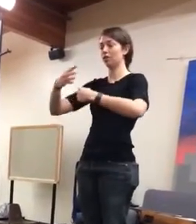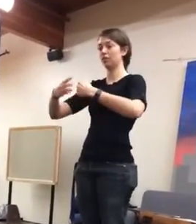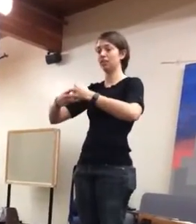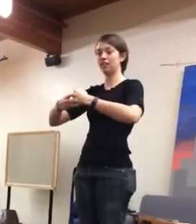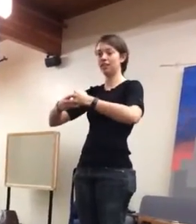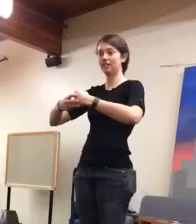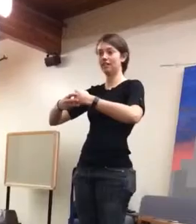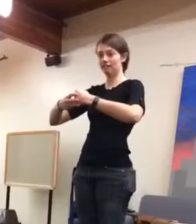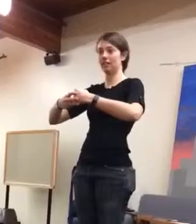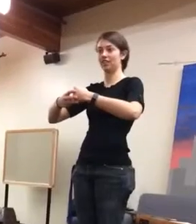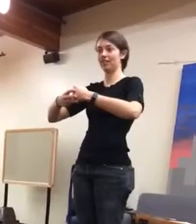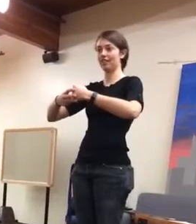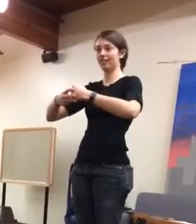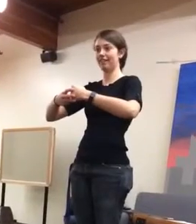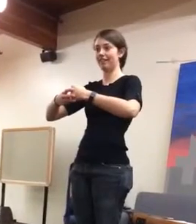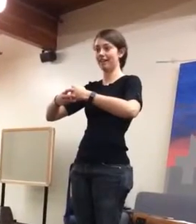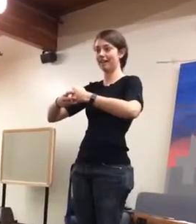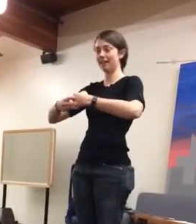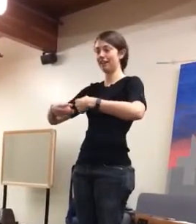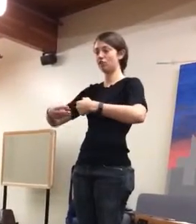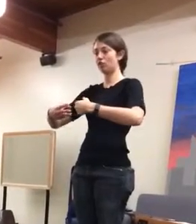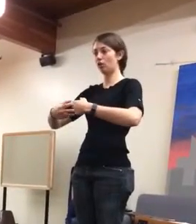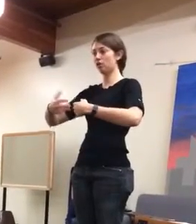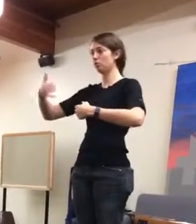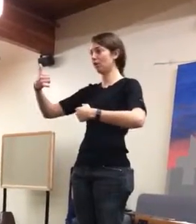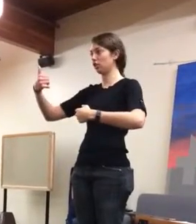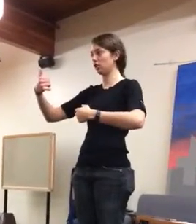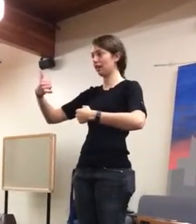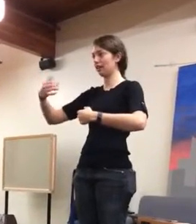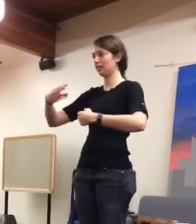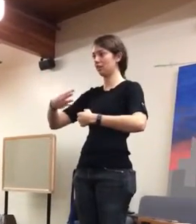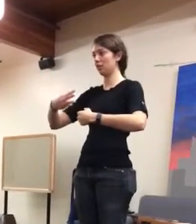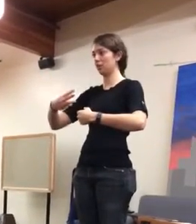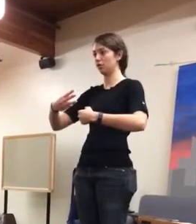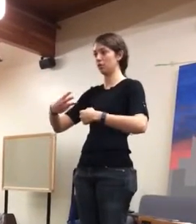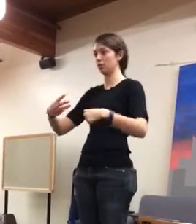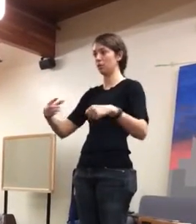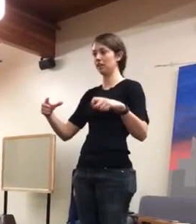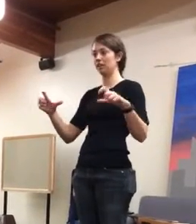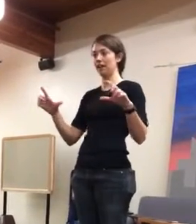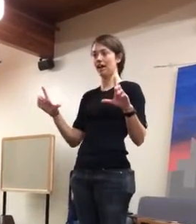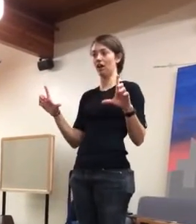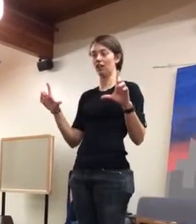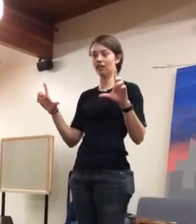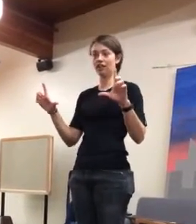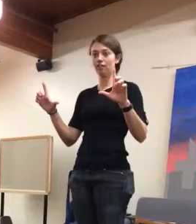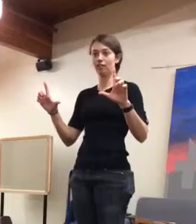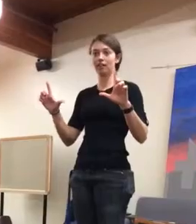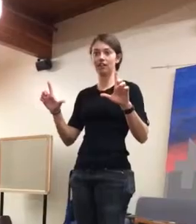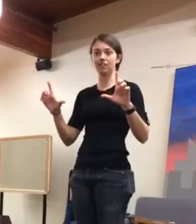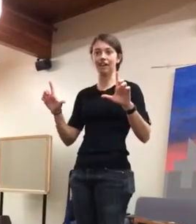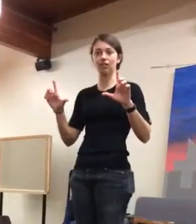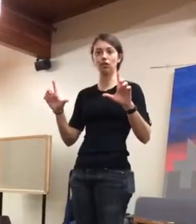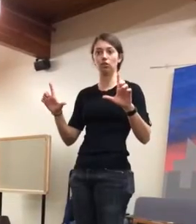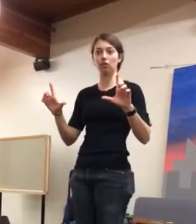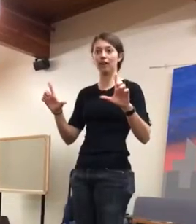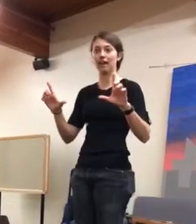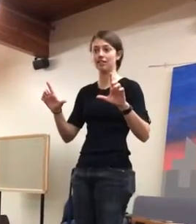world. Got that? Okay. So since we have a J and a W, we need an L for the next line. The Lord has